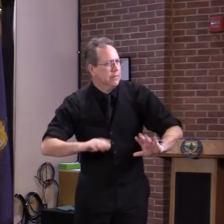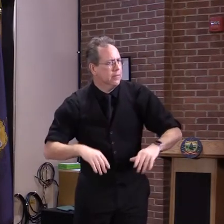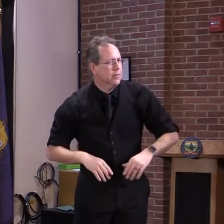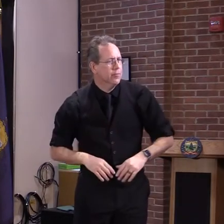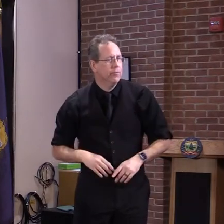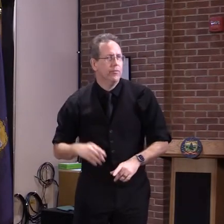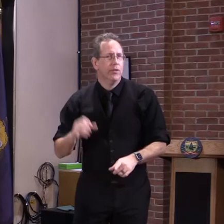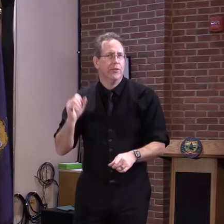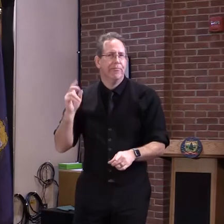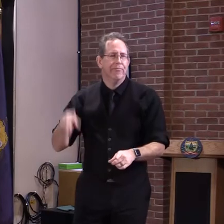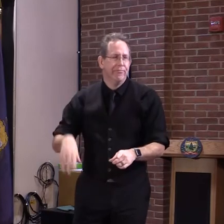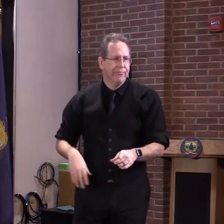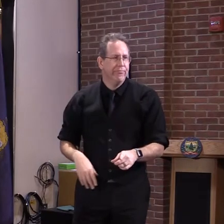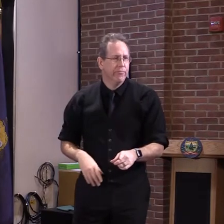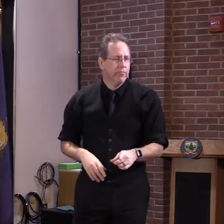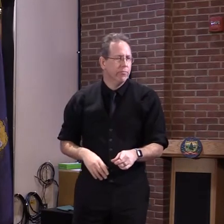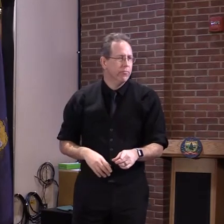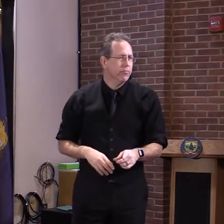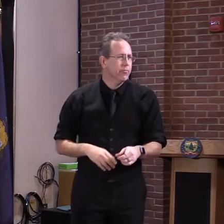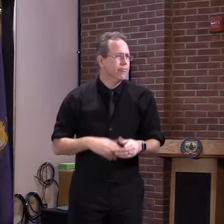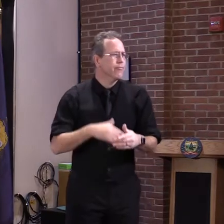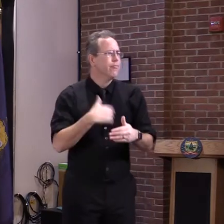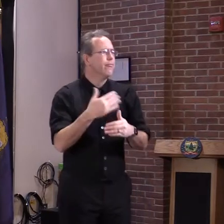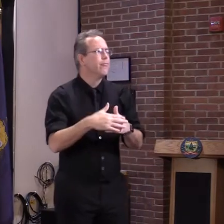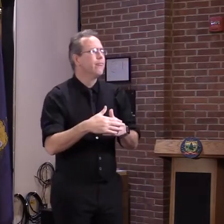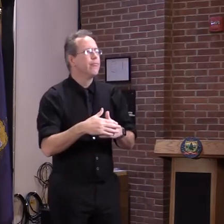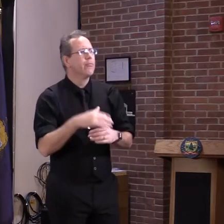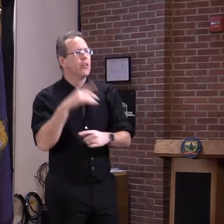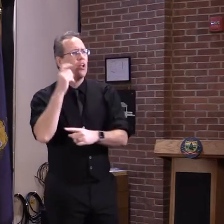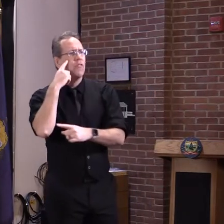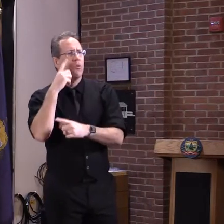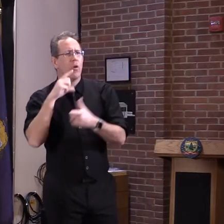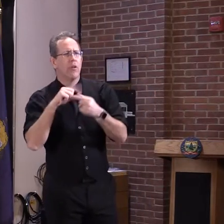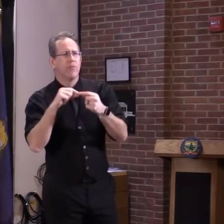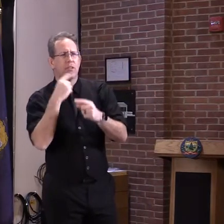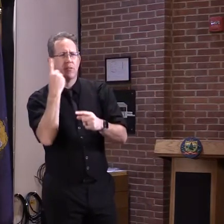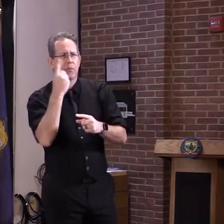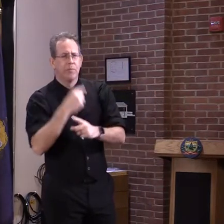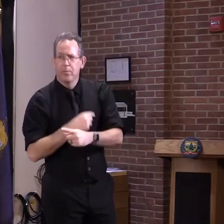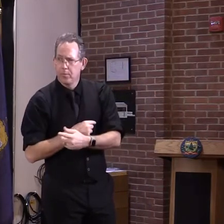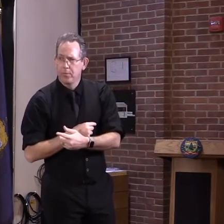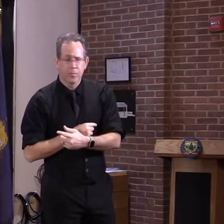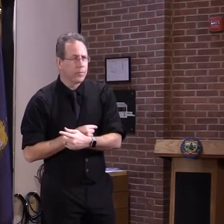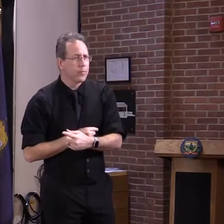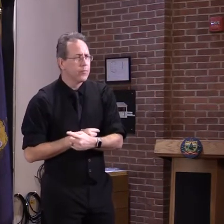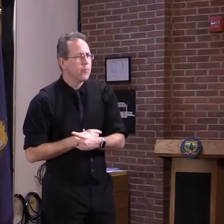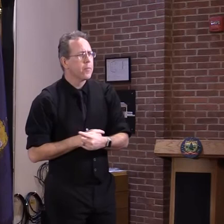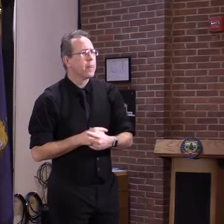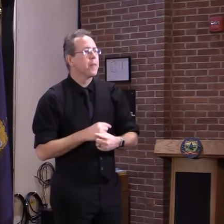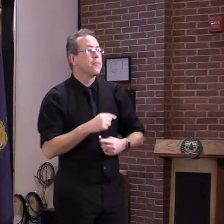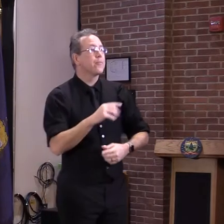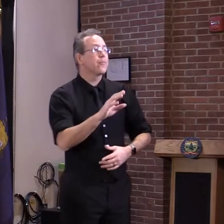Just to add to that, Aaron, you know, we've recognized that the younger the age,